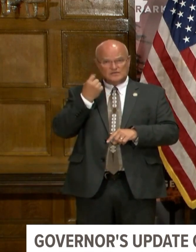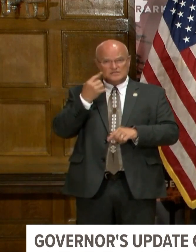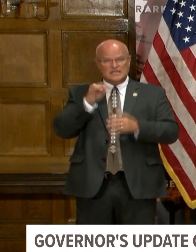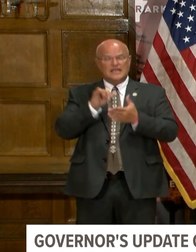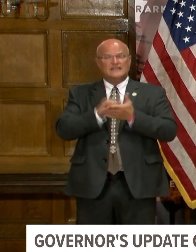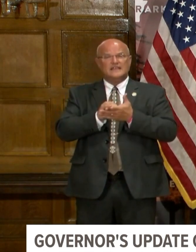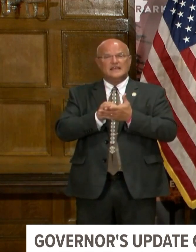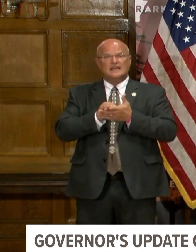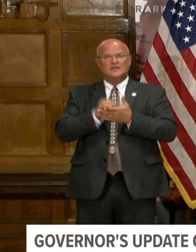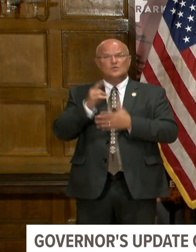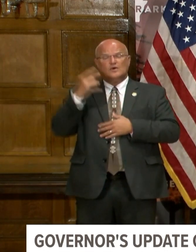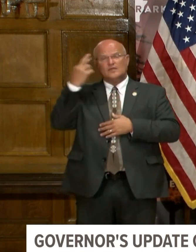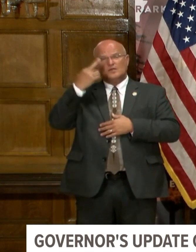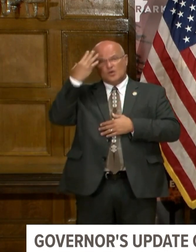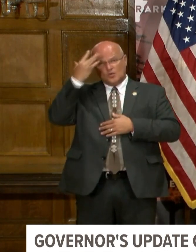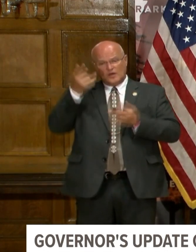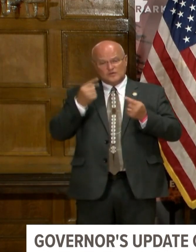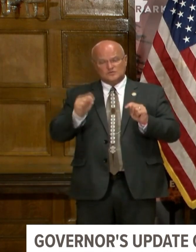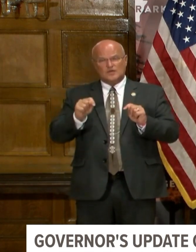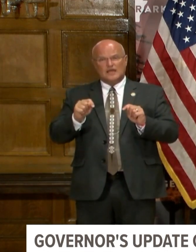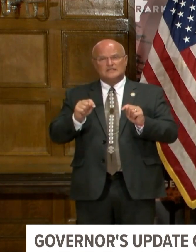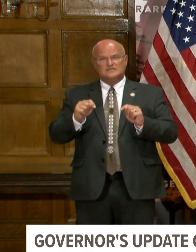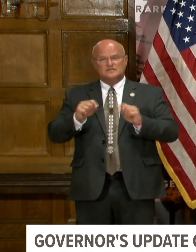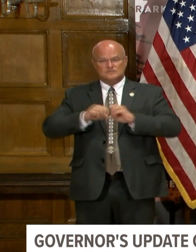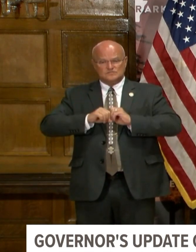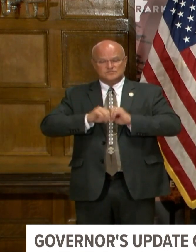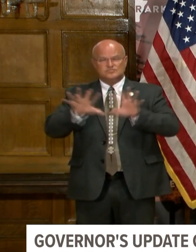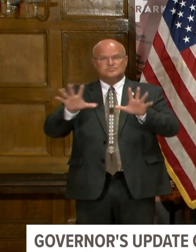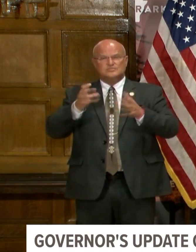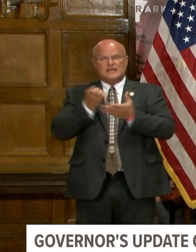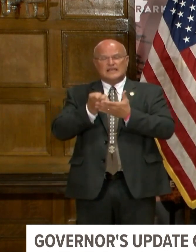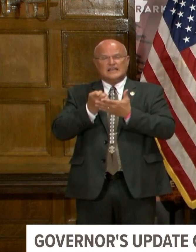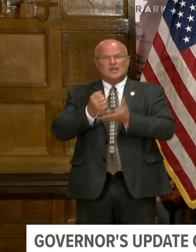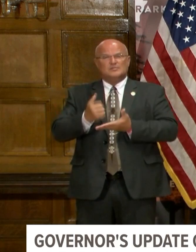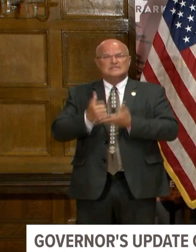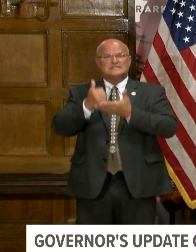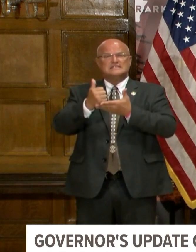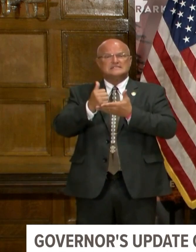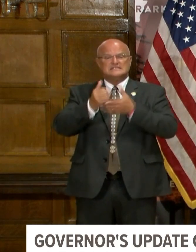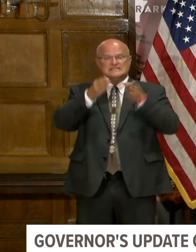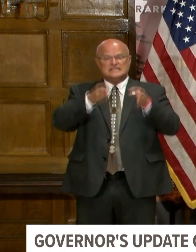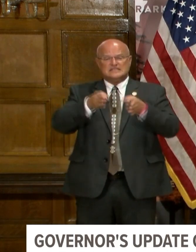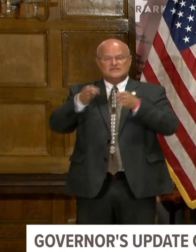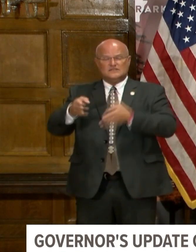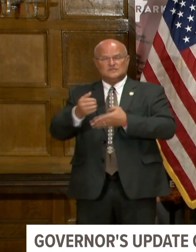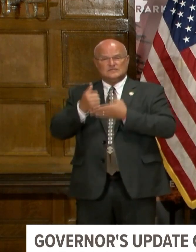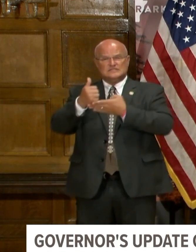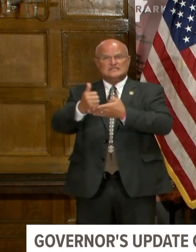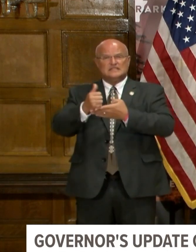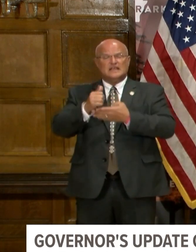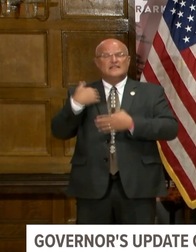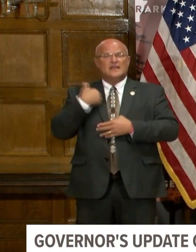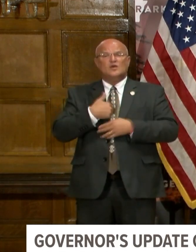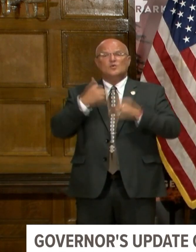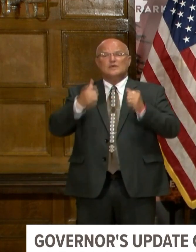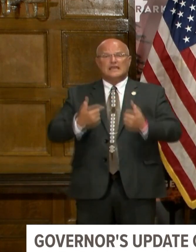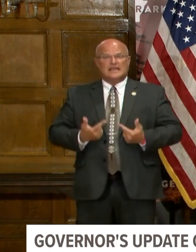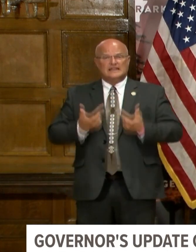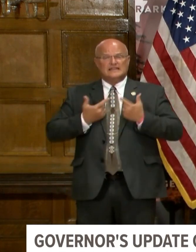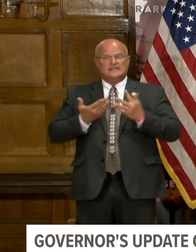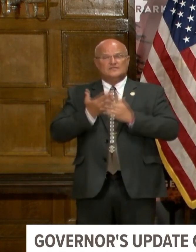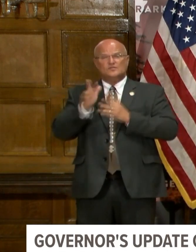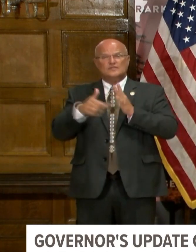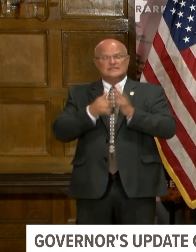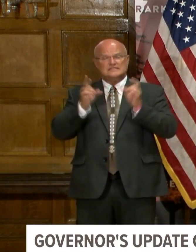that. That's one of the reasons we're trying to put out additional economic assistance, individual assistance, so that we can live through these